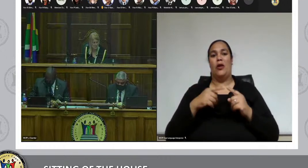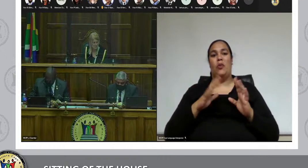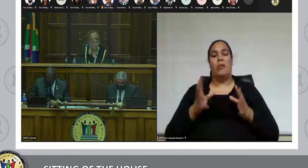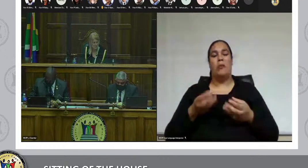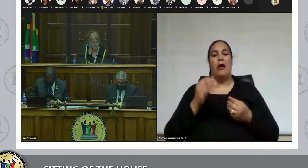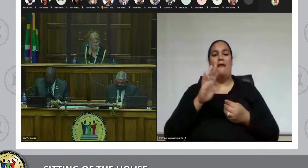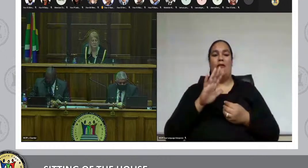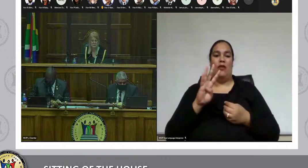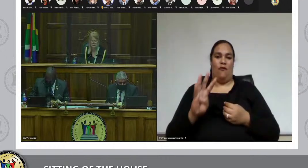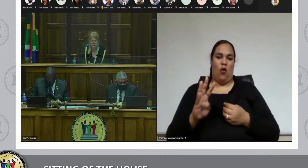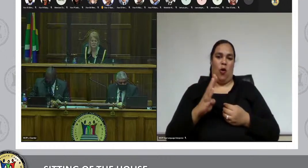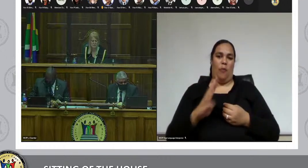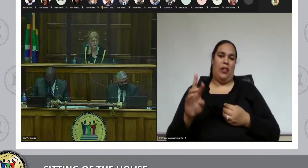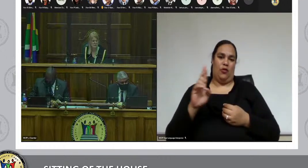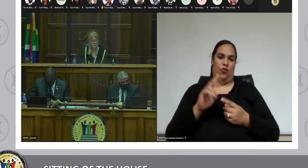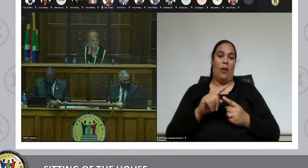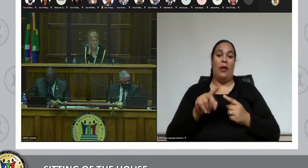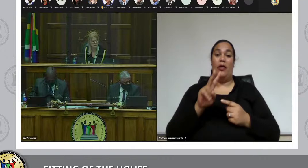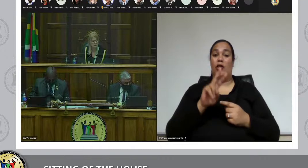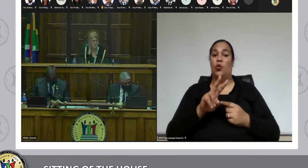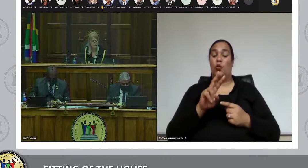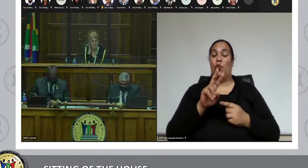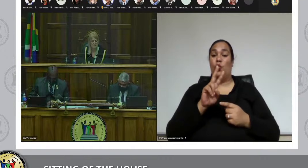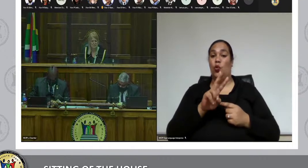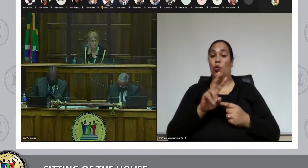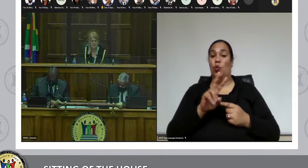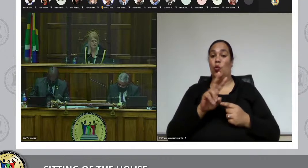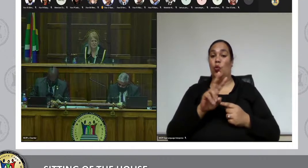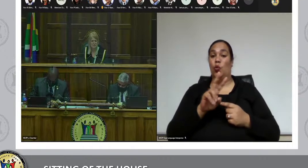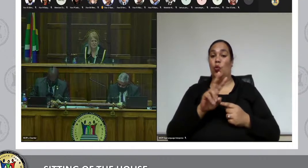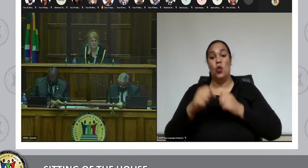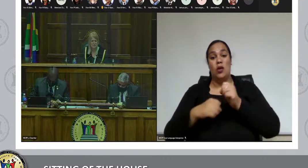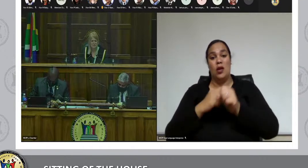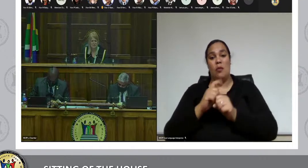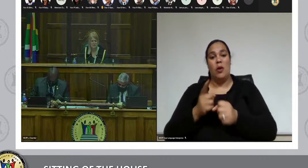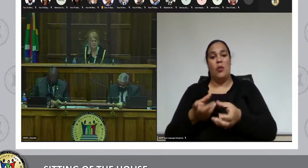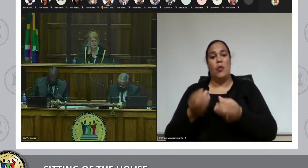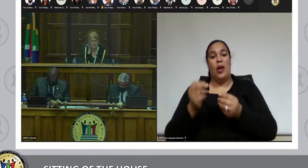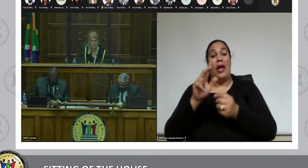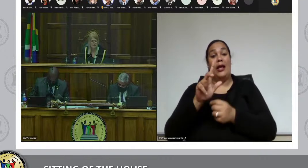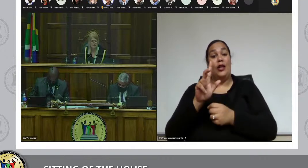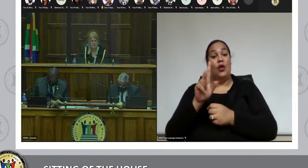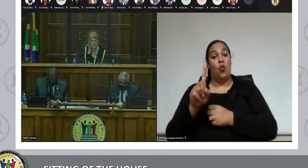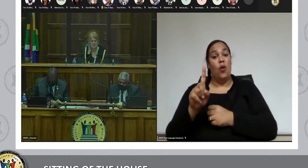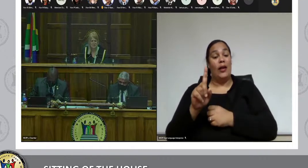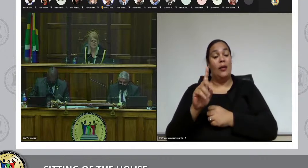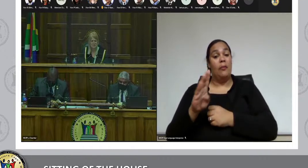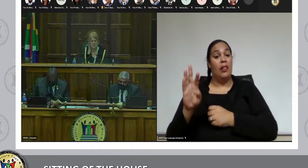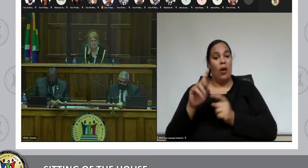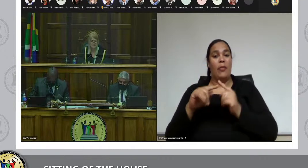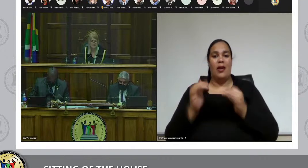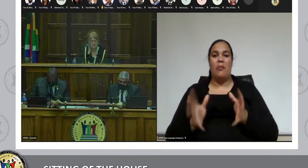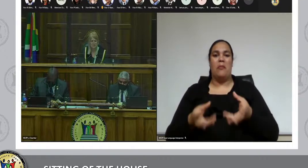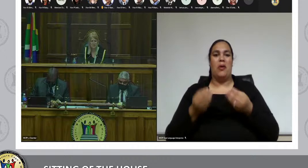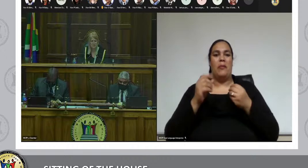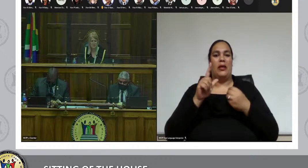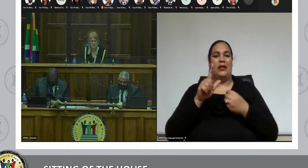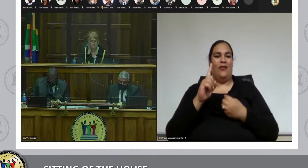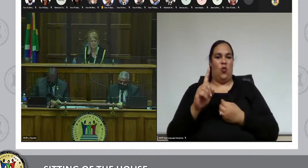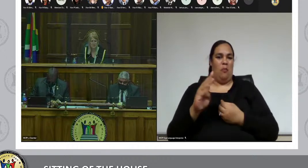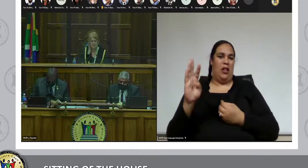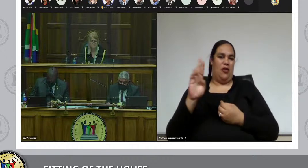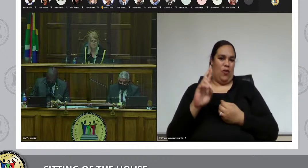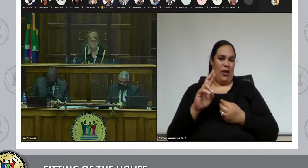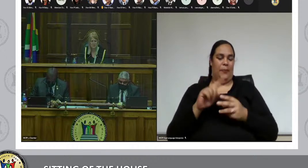54 billion rand. In the 2022 year, we were supposed to receive 81 billion rand. We are now receiving 71 billion